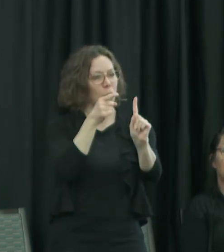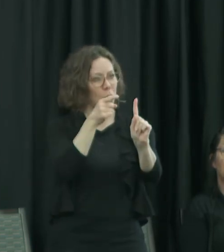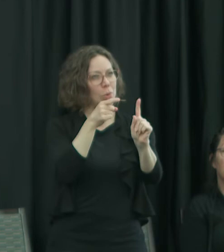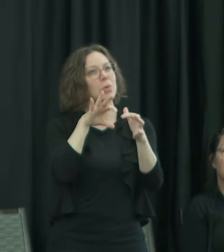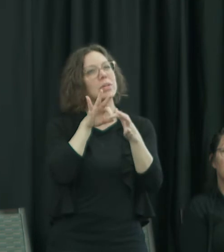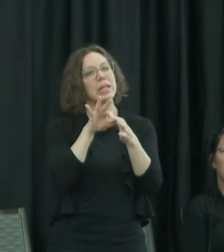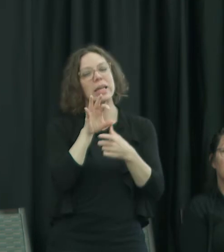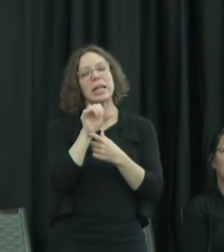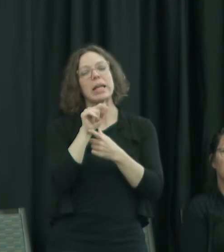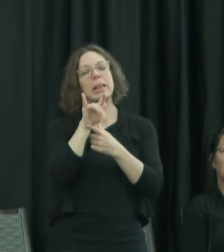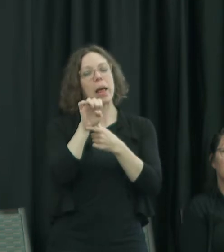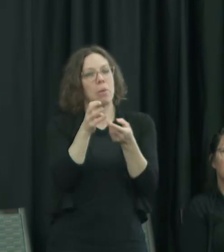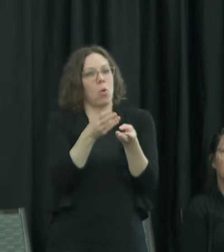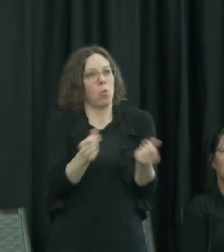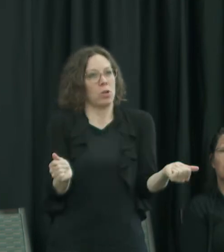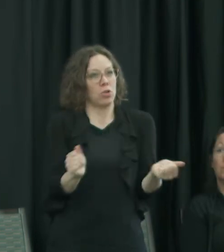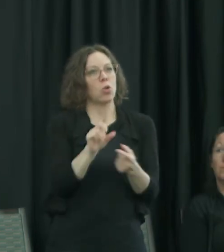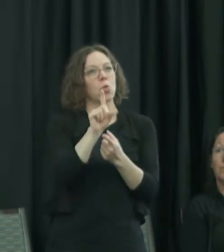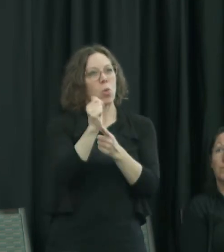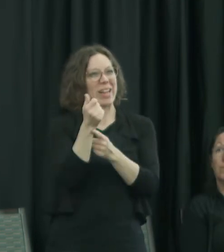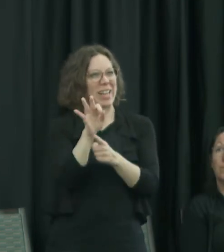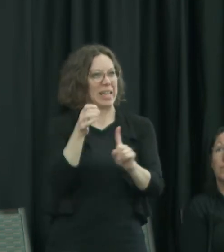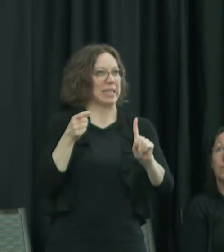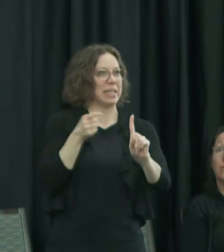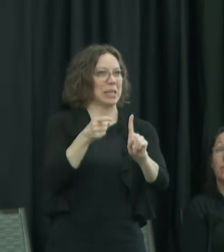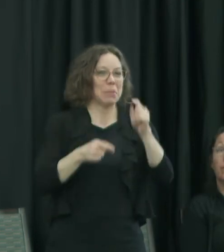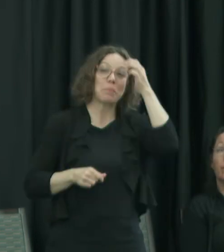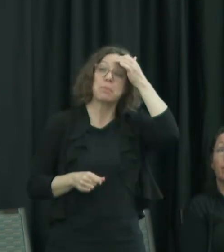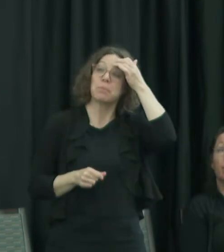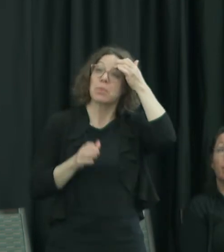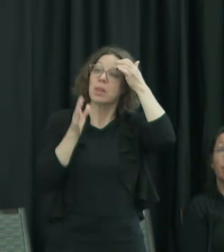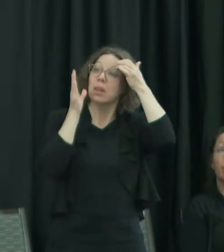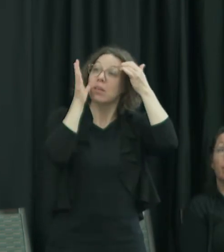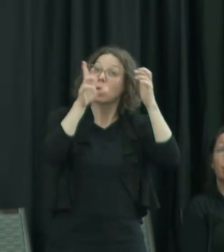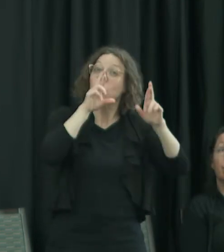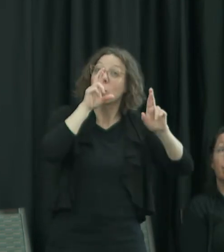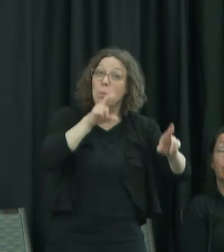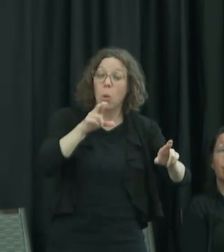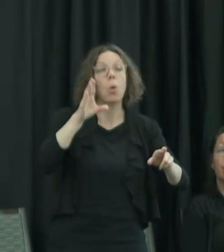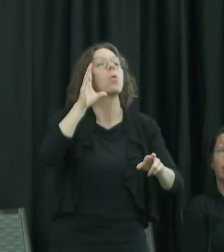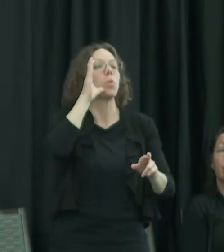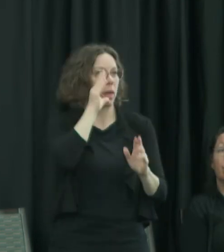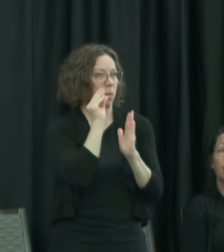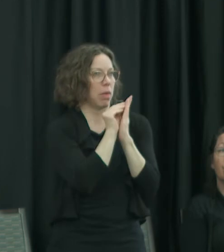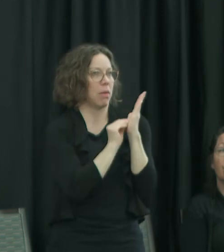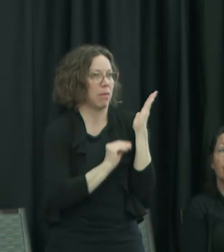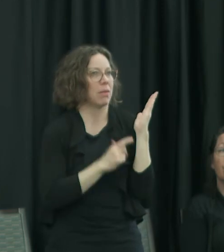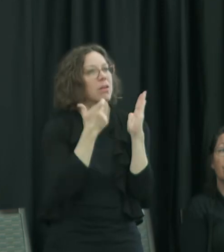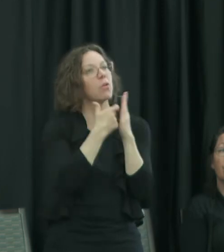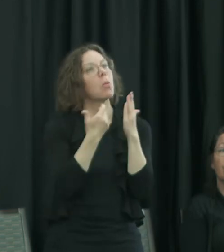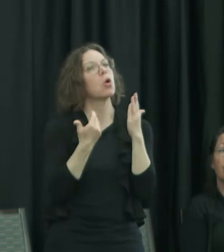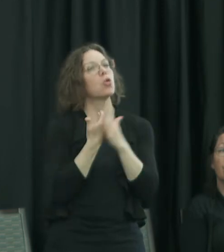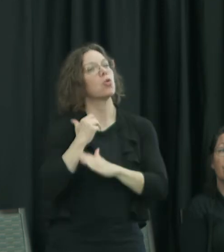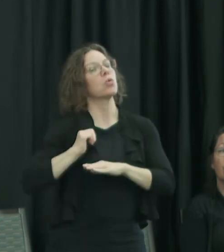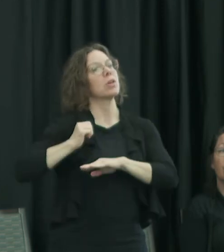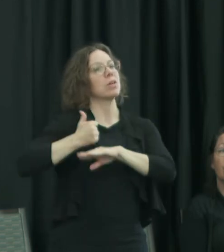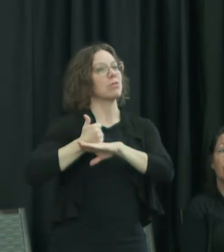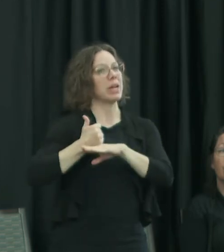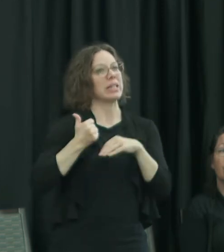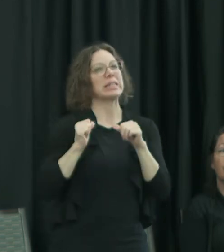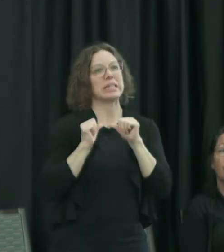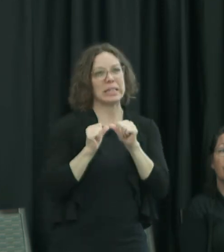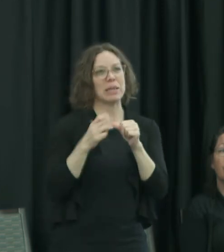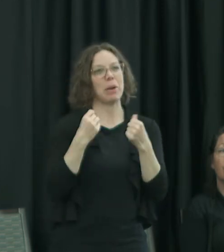the Climate Resolution of 2019. Future reports will be completed by the newly created Sustainability and